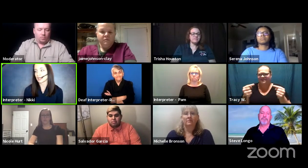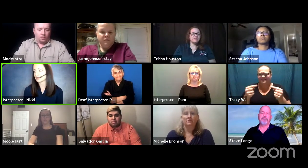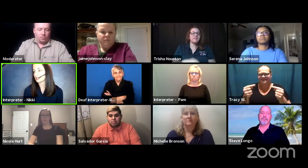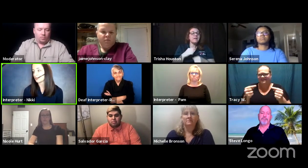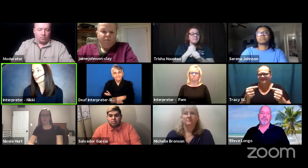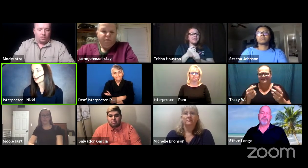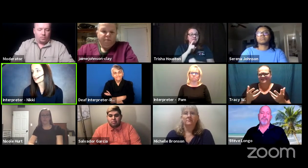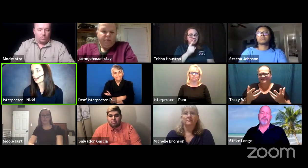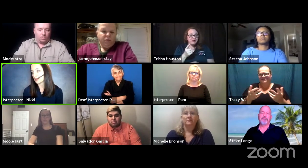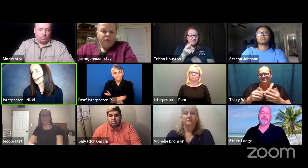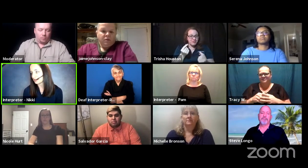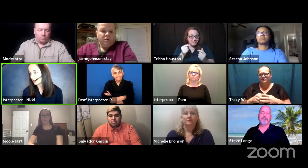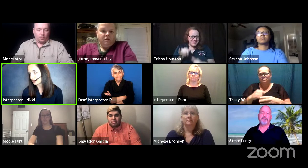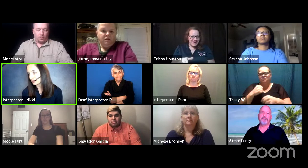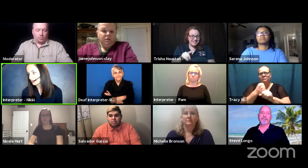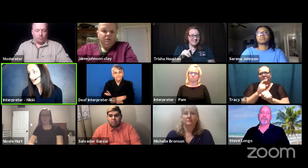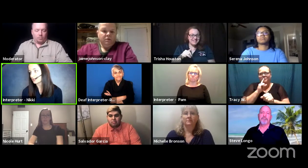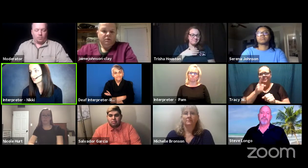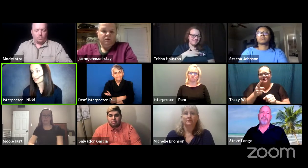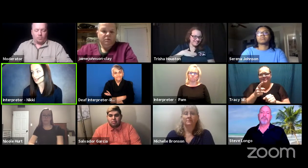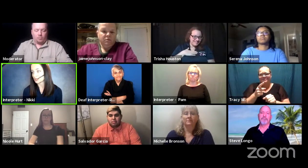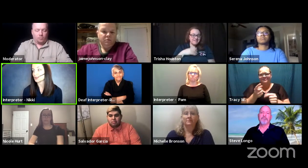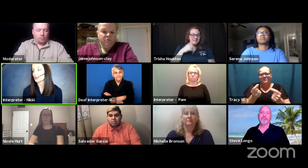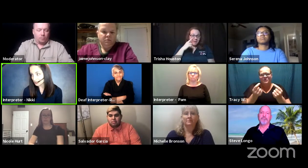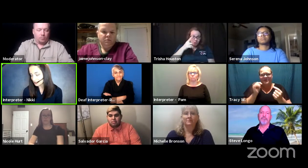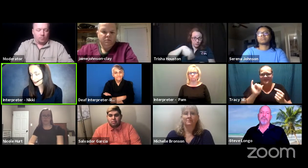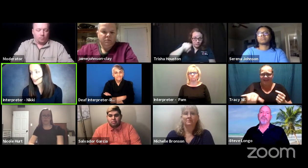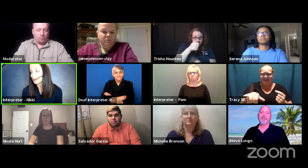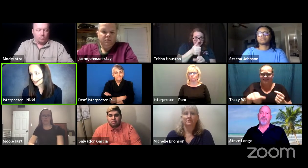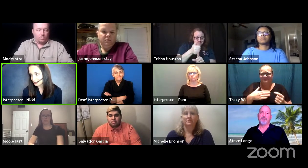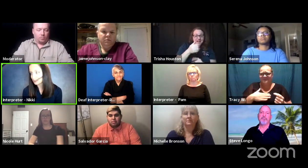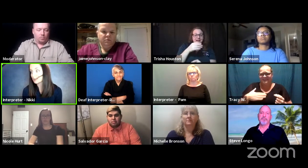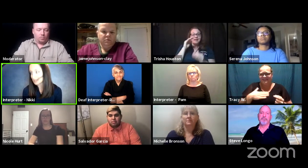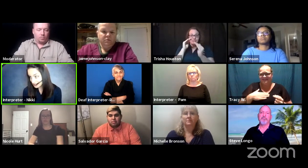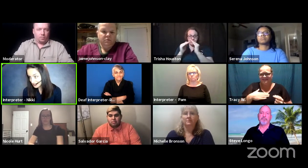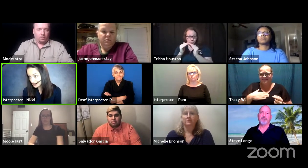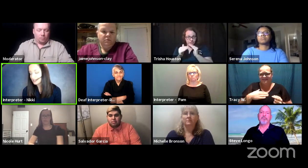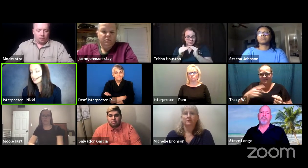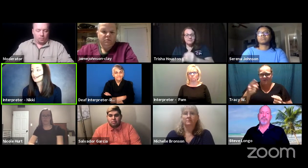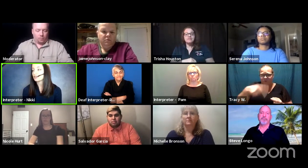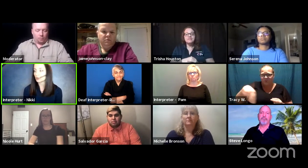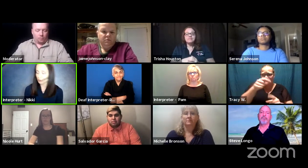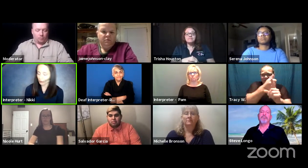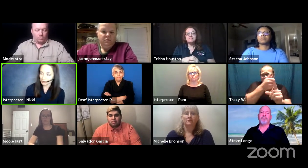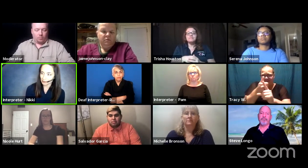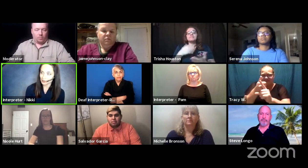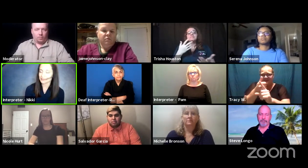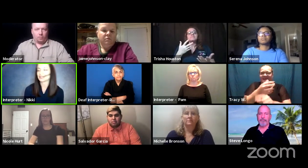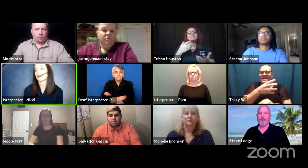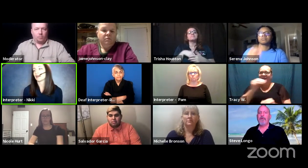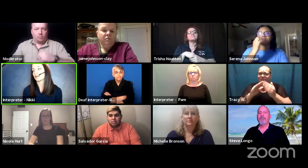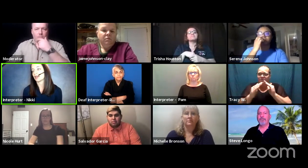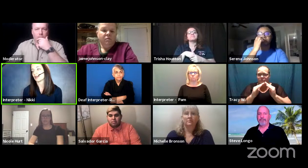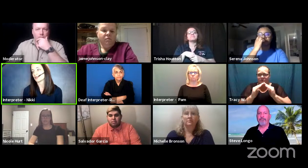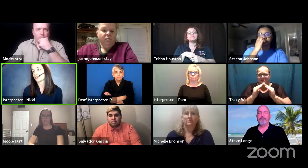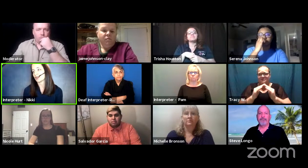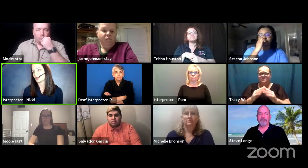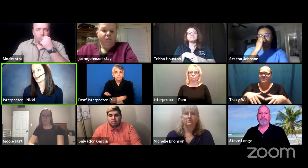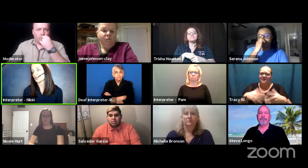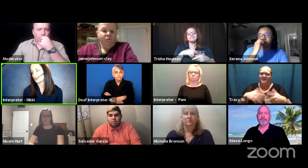Asking for help is not a bad thing, and just make sure you do it when you need to, please, board members. And also I encourage you to